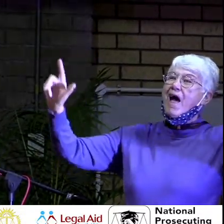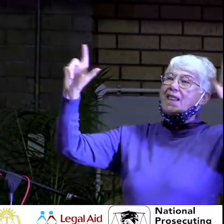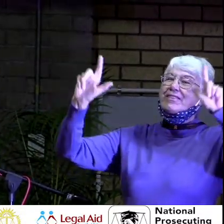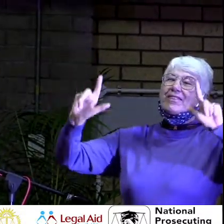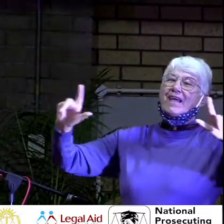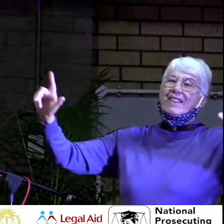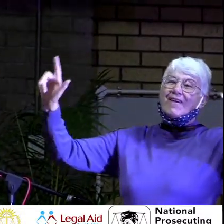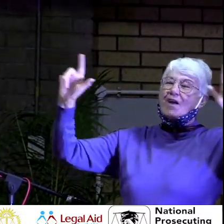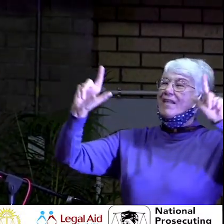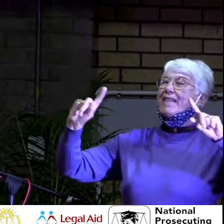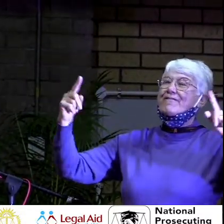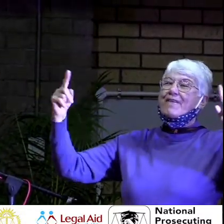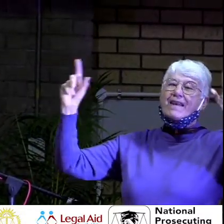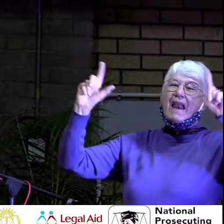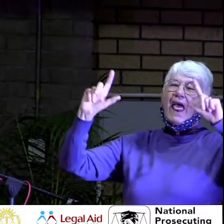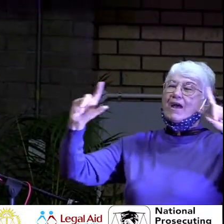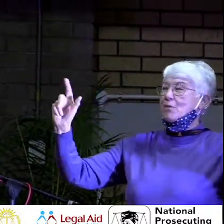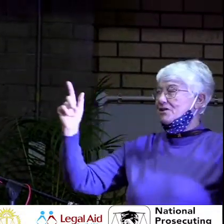Enkosi.